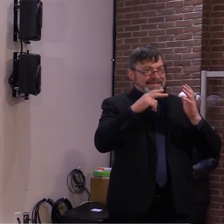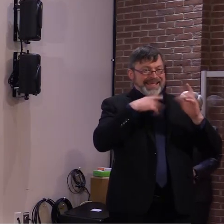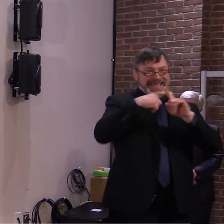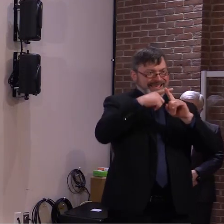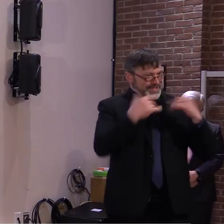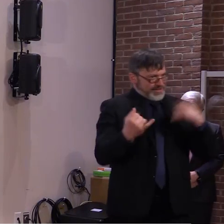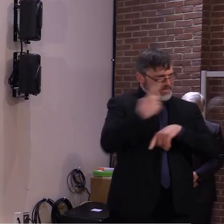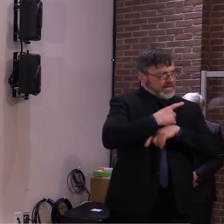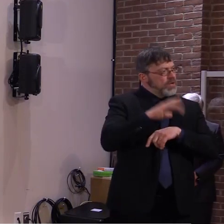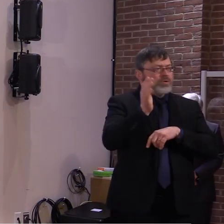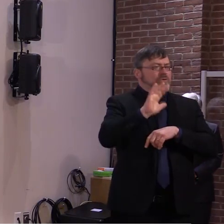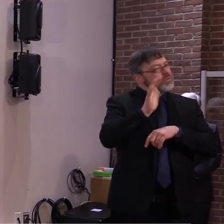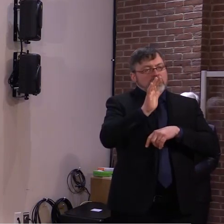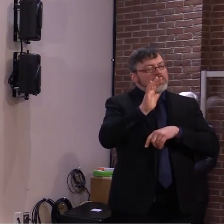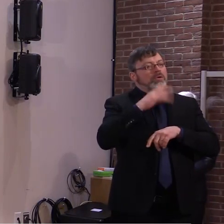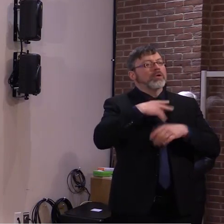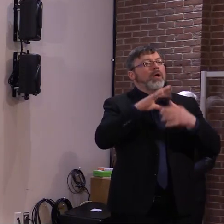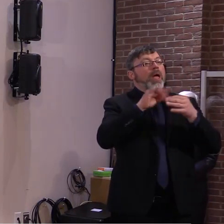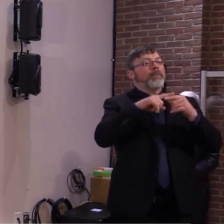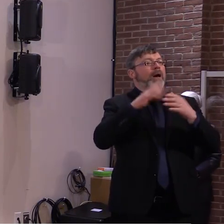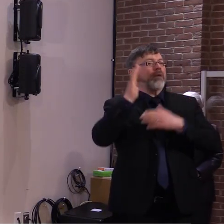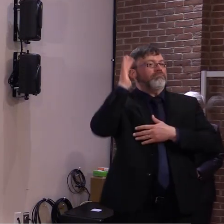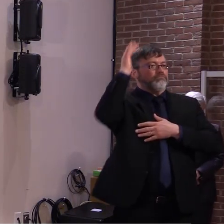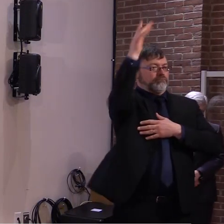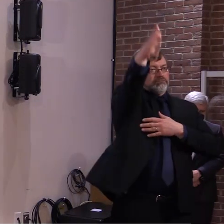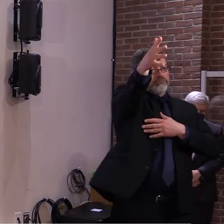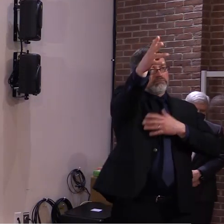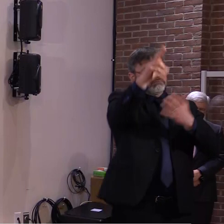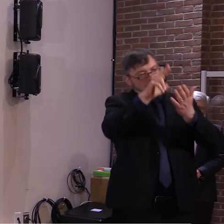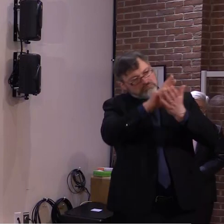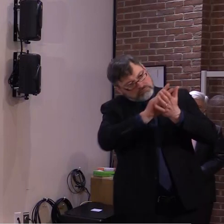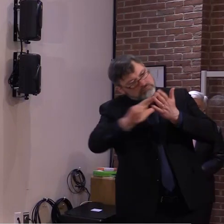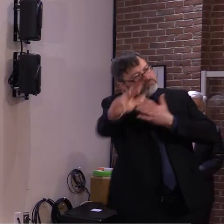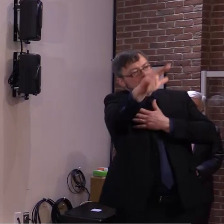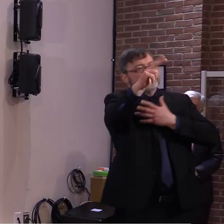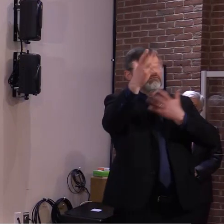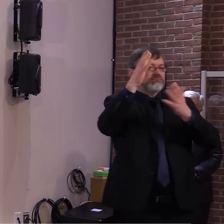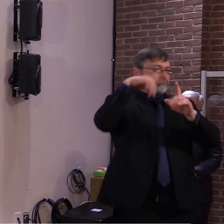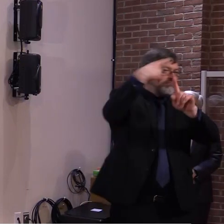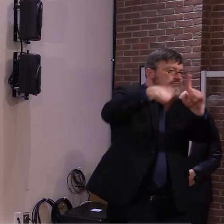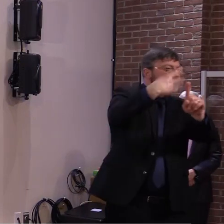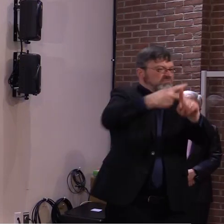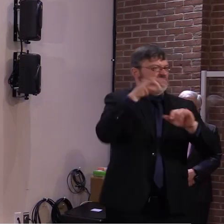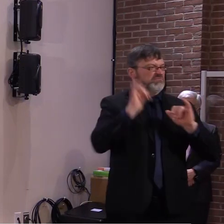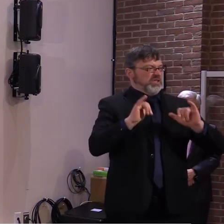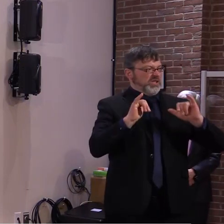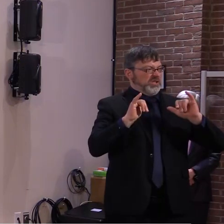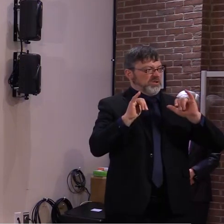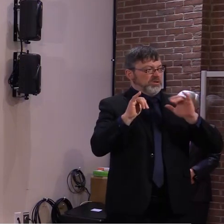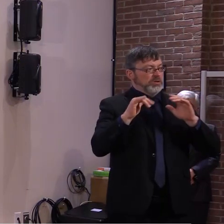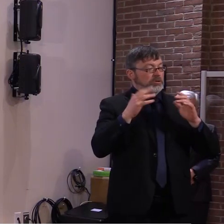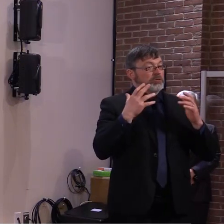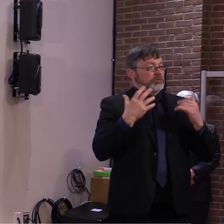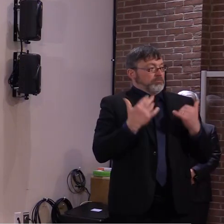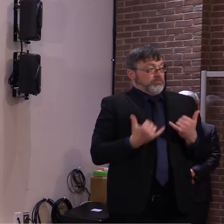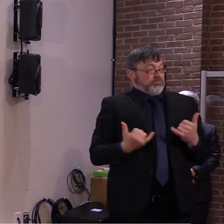very near, but when it comes to the present, frankly, I am very